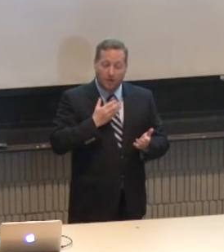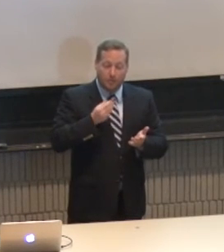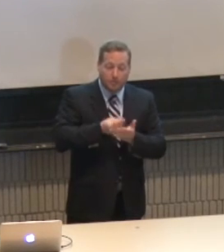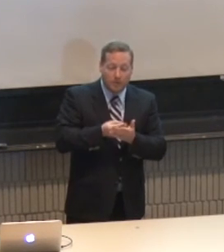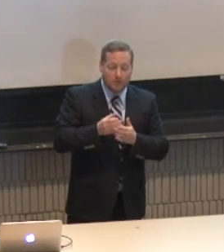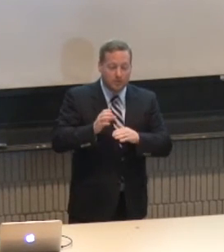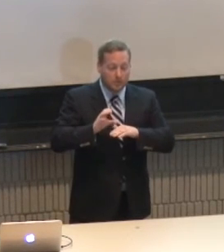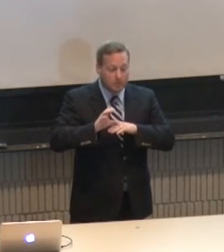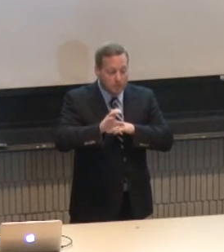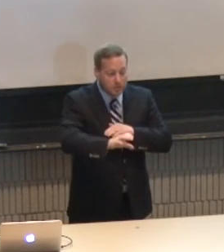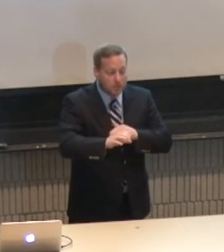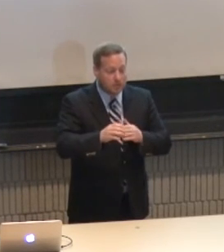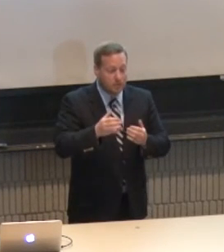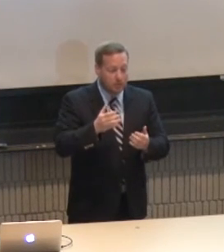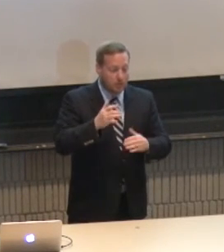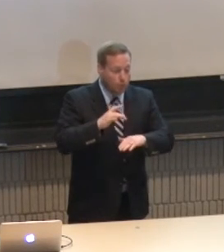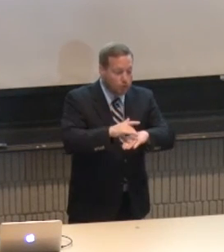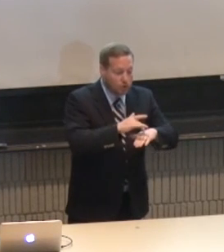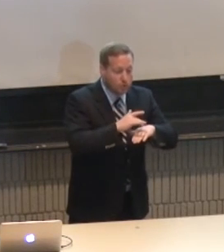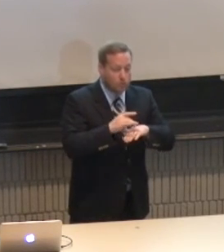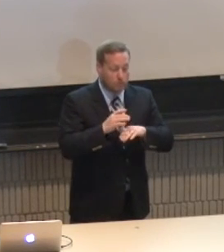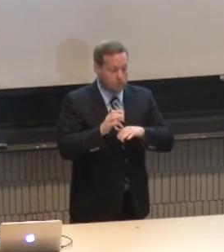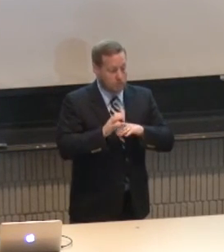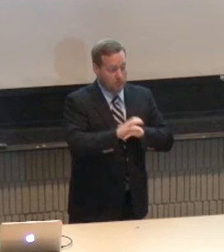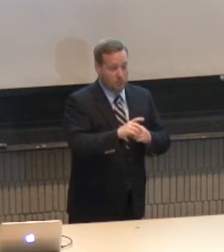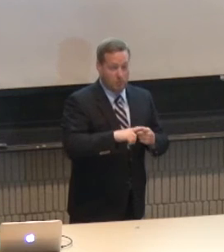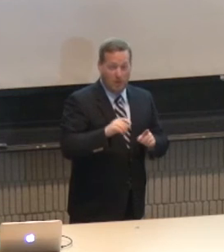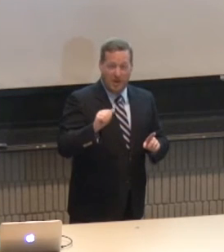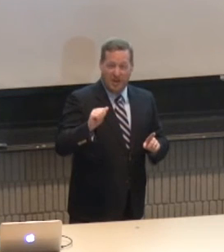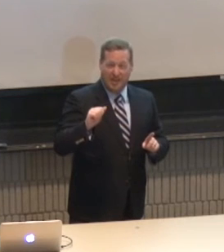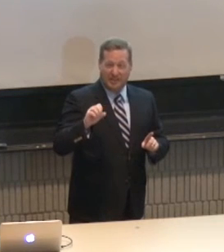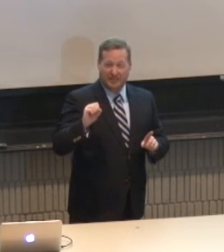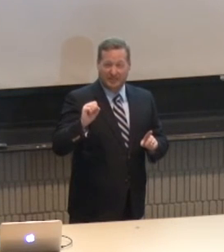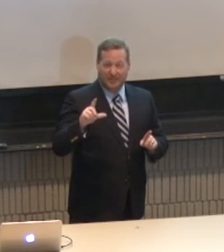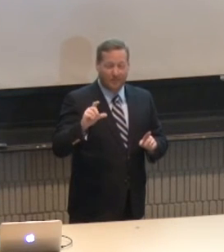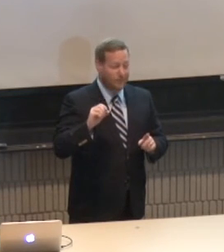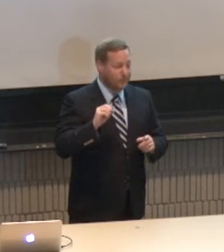to me. Because of the funding behind it, the resources,